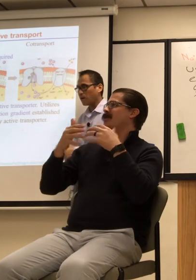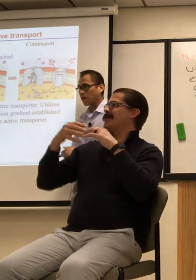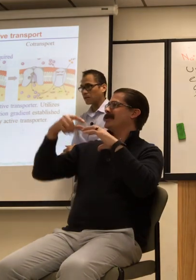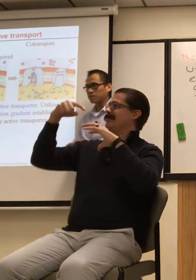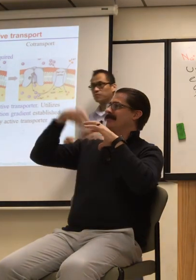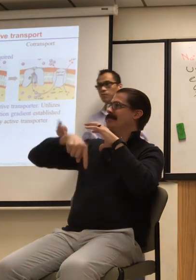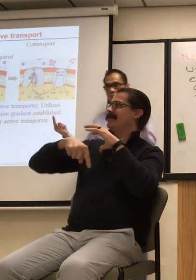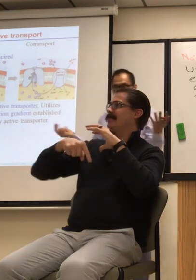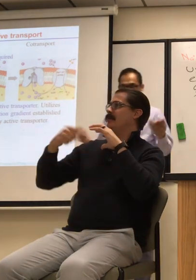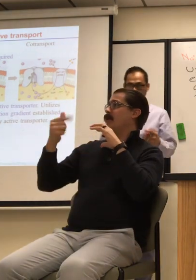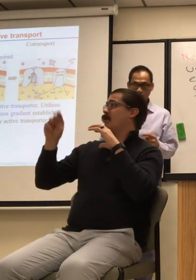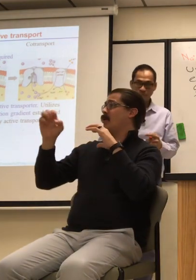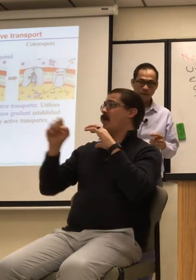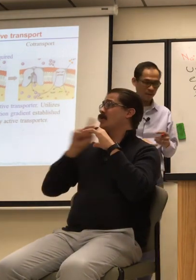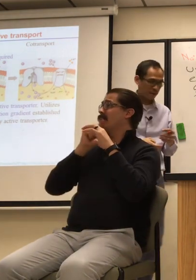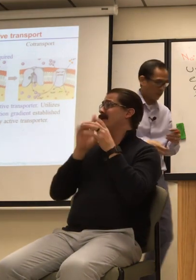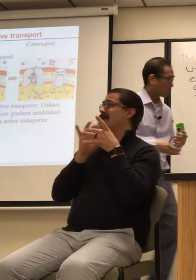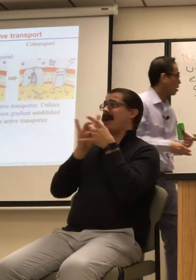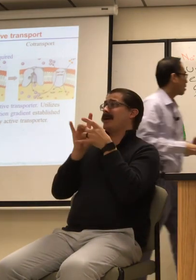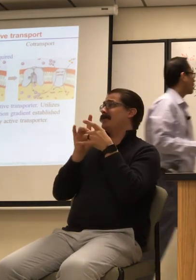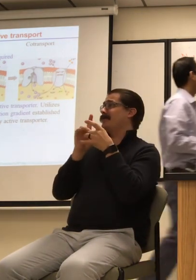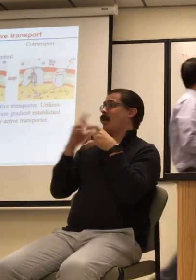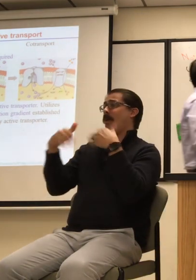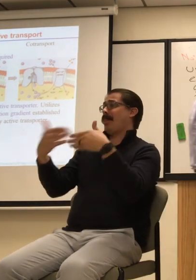Glucose is along just for the ride, so to speak.